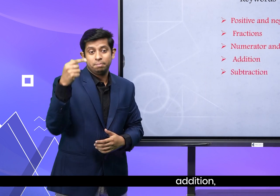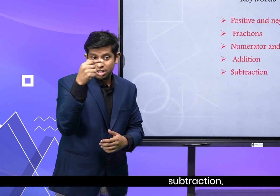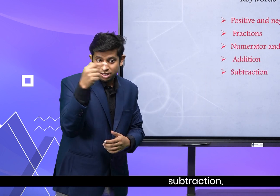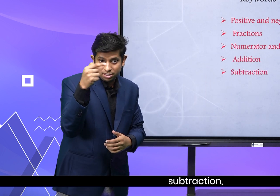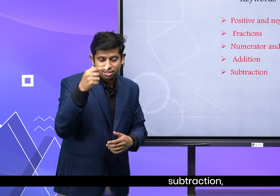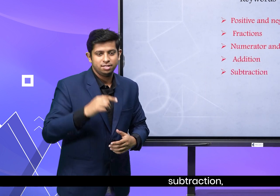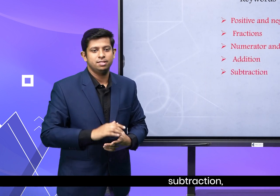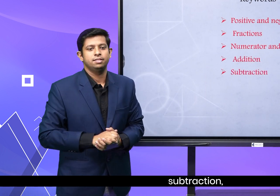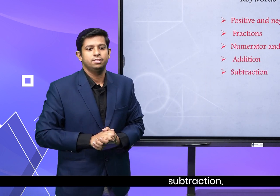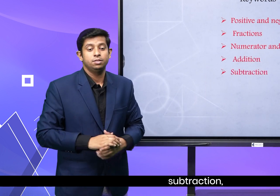subtraction,